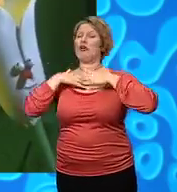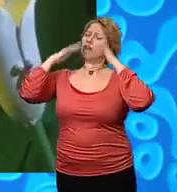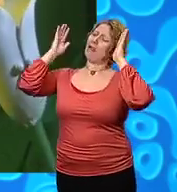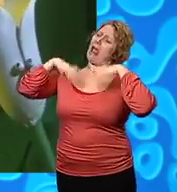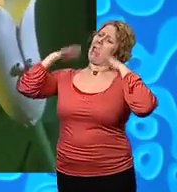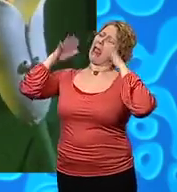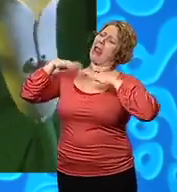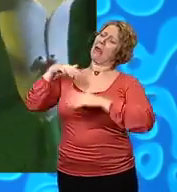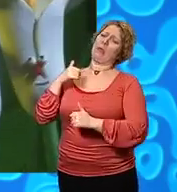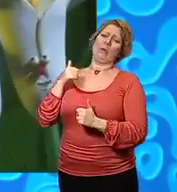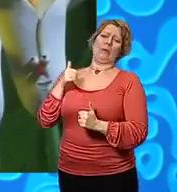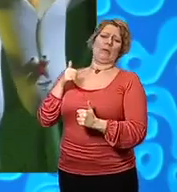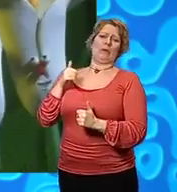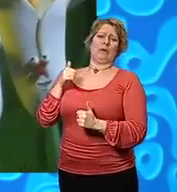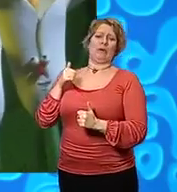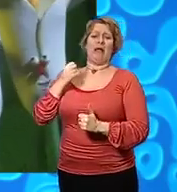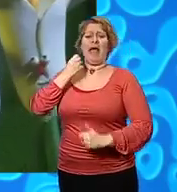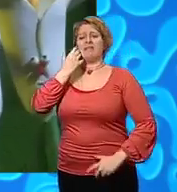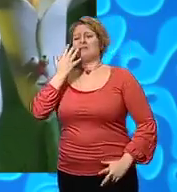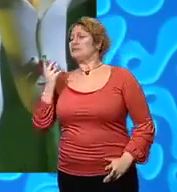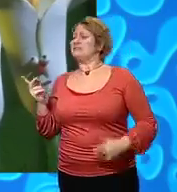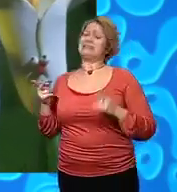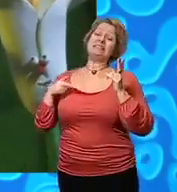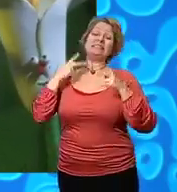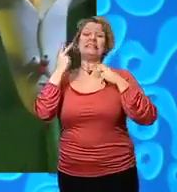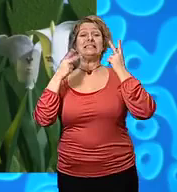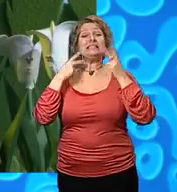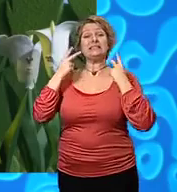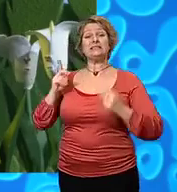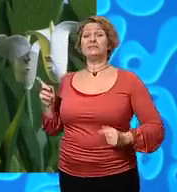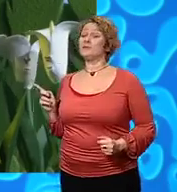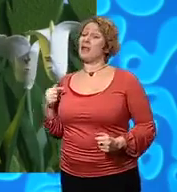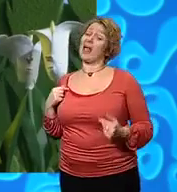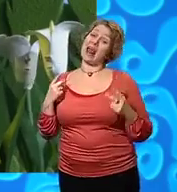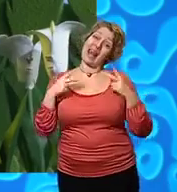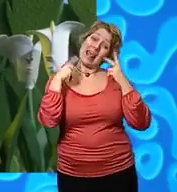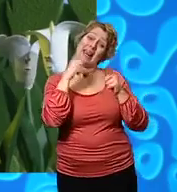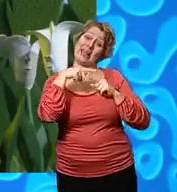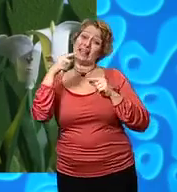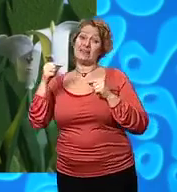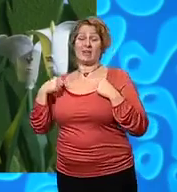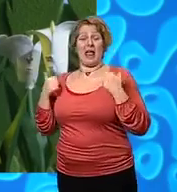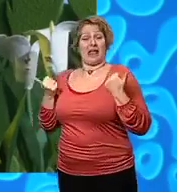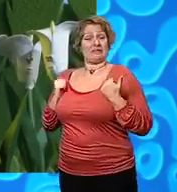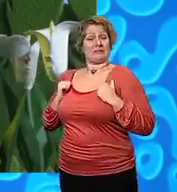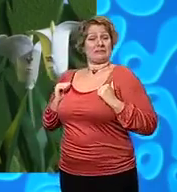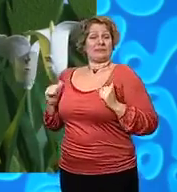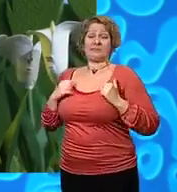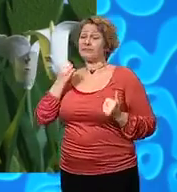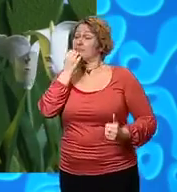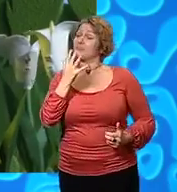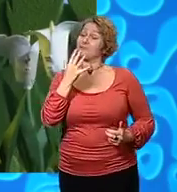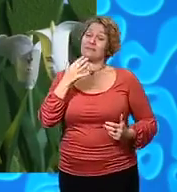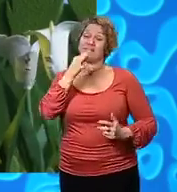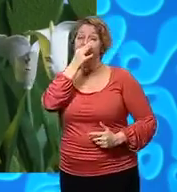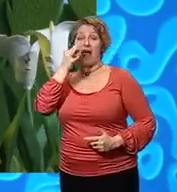the rain, and every day they would sing, "We are lilies, we are grand, there is